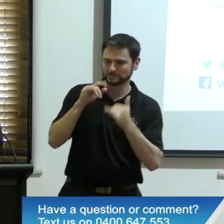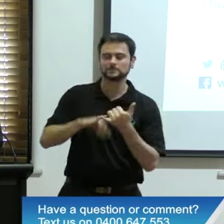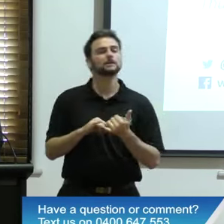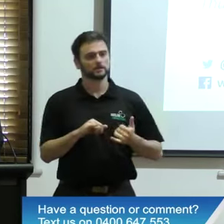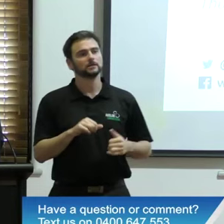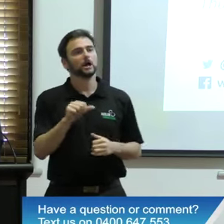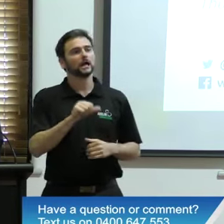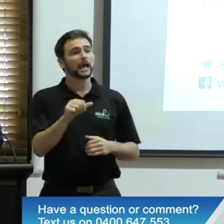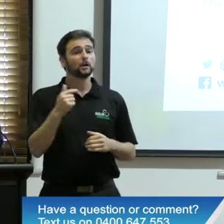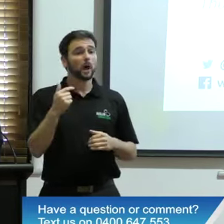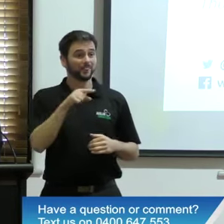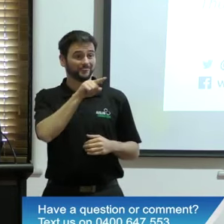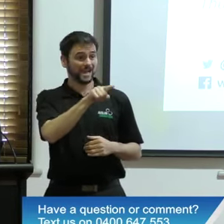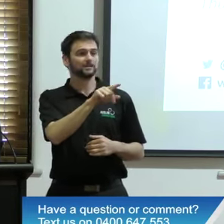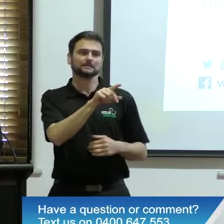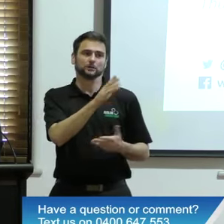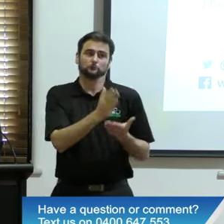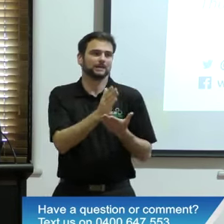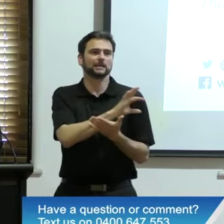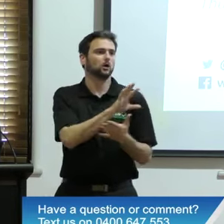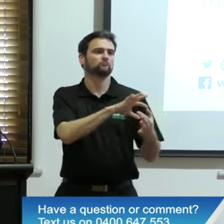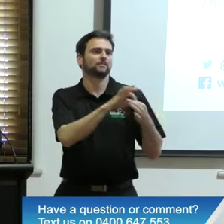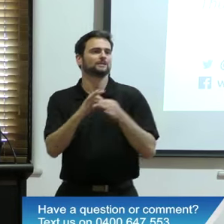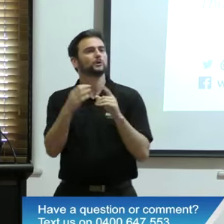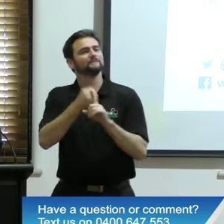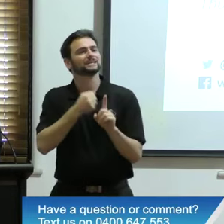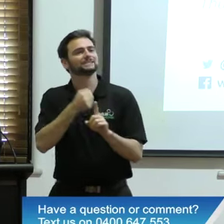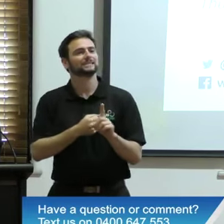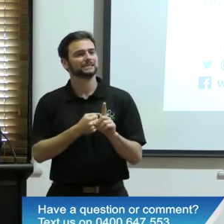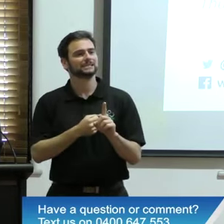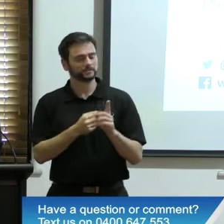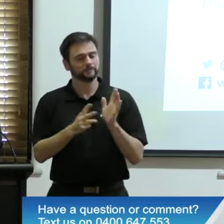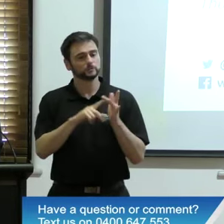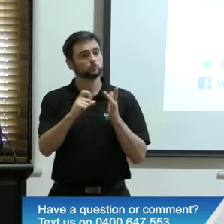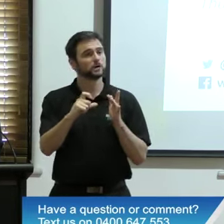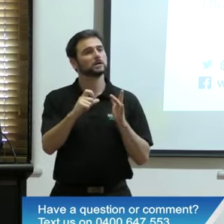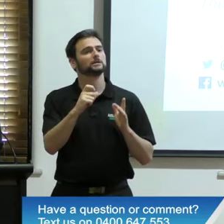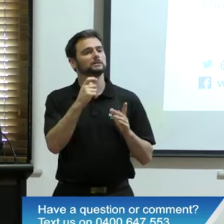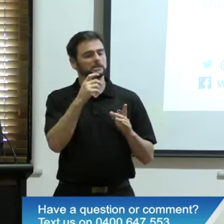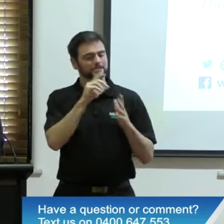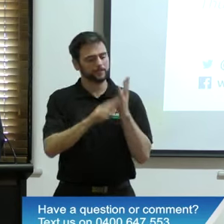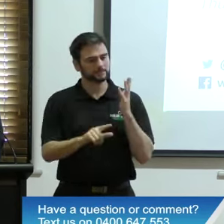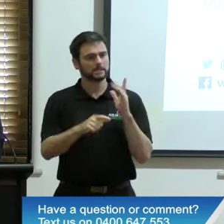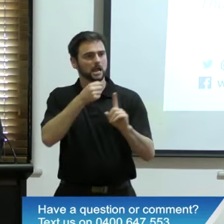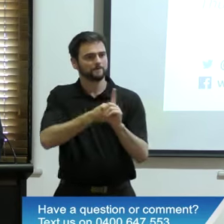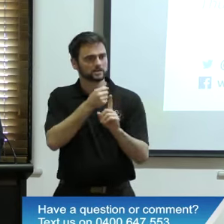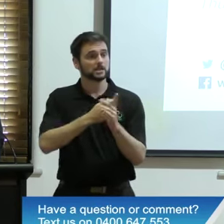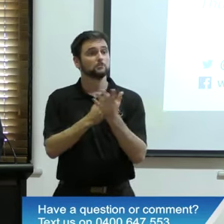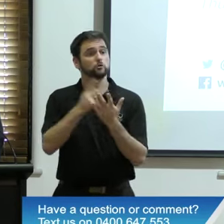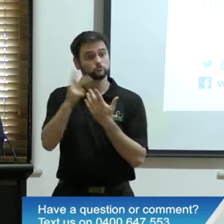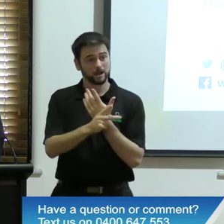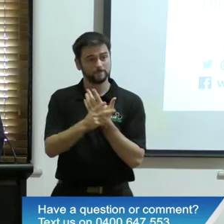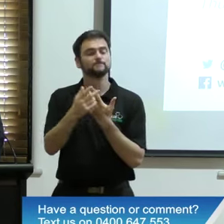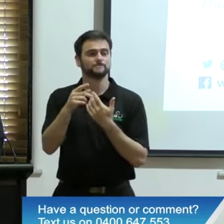relate to advocacy per se. So Victorian fund a Victorian Disability Advocacy Program. There's a separate program